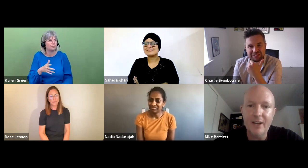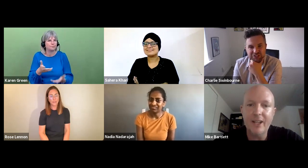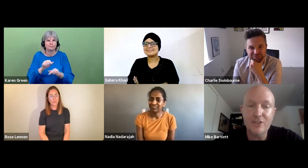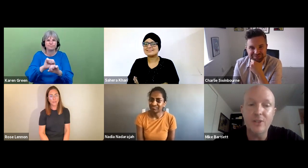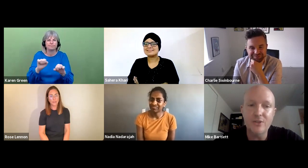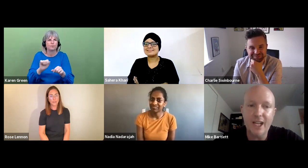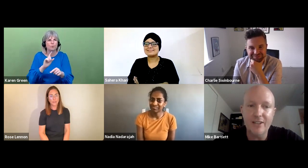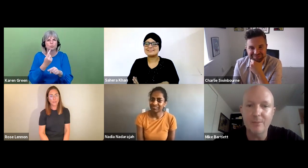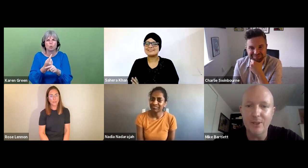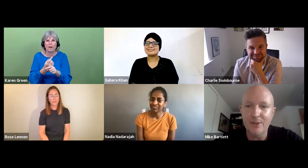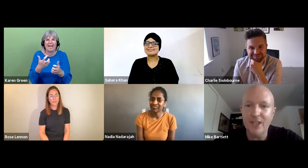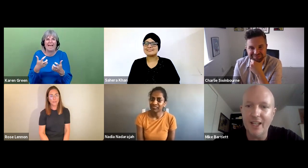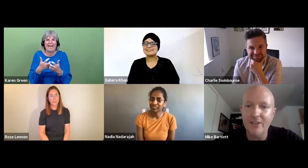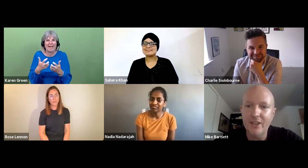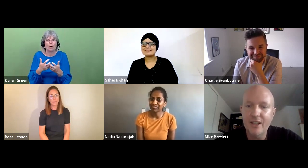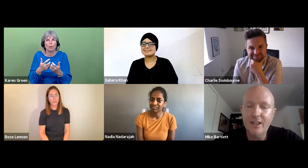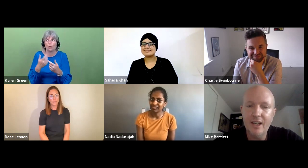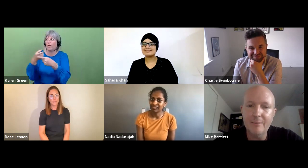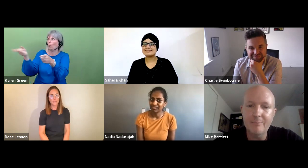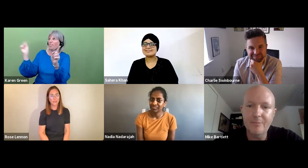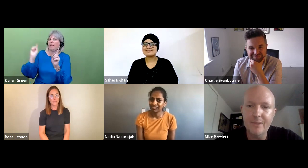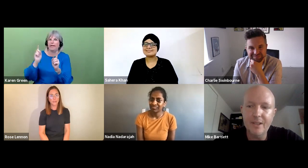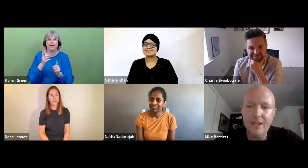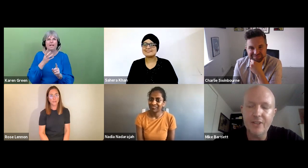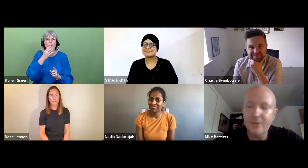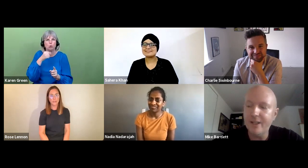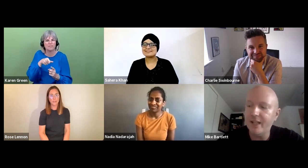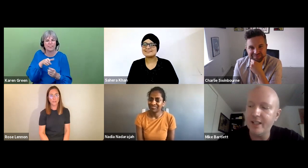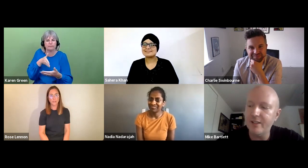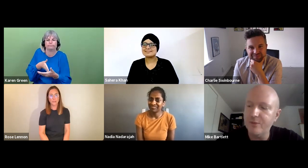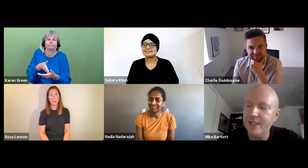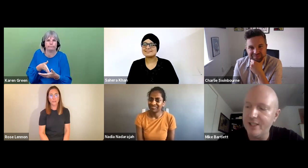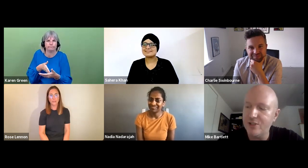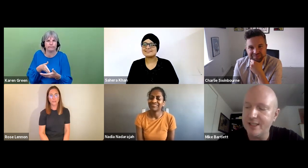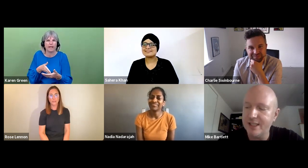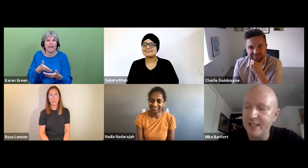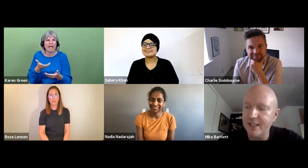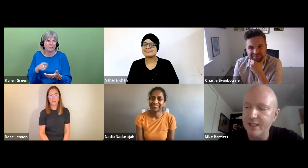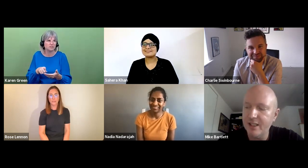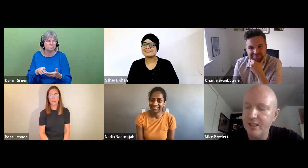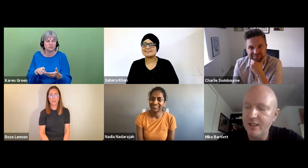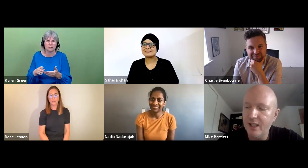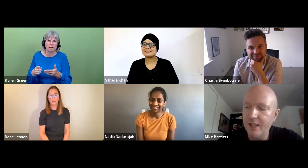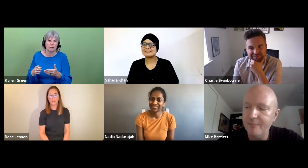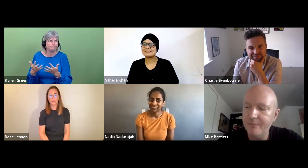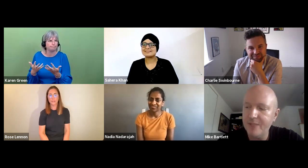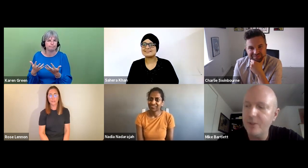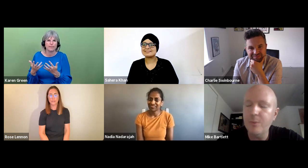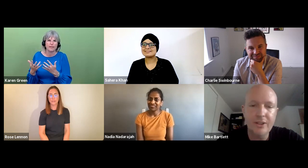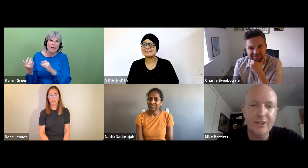that's used and abused, and so it felt like a really interesting, it's what you want as